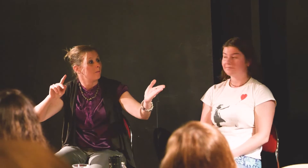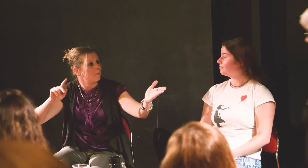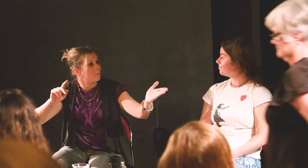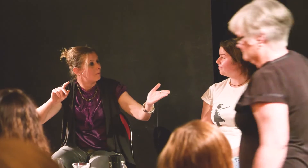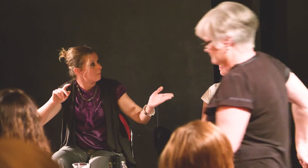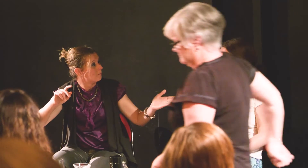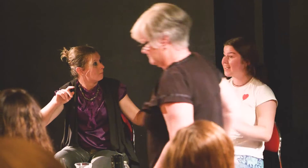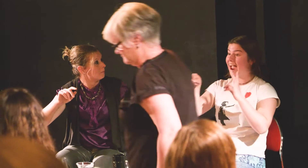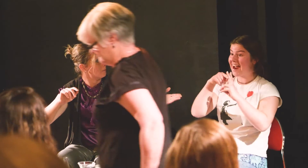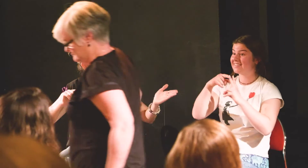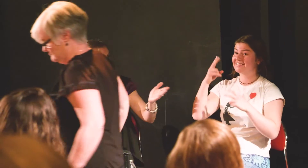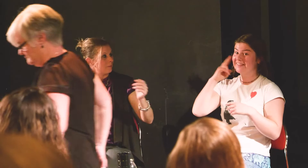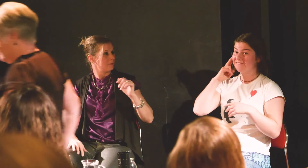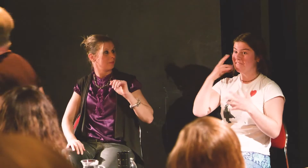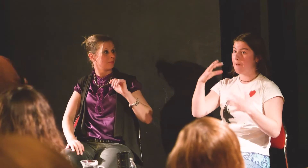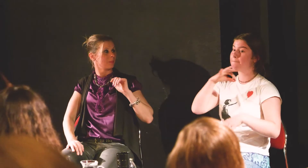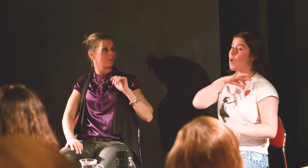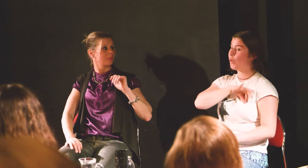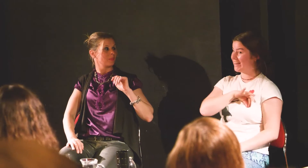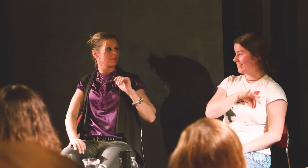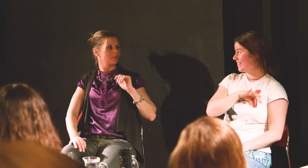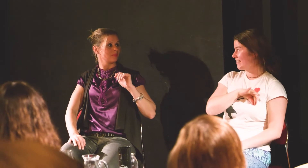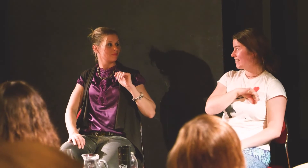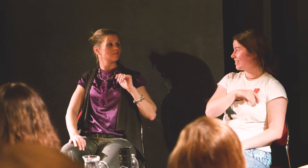Okay, Tony, Megan? And about